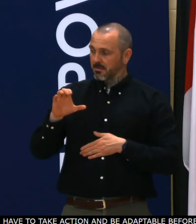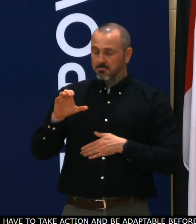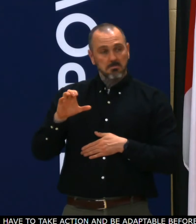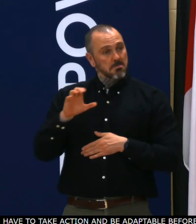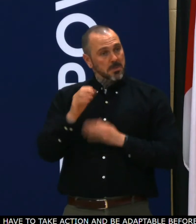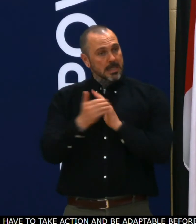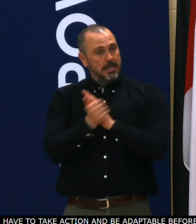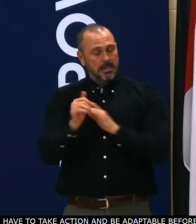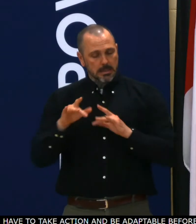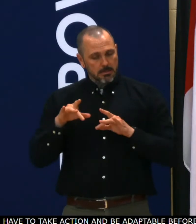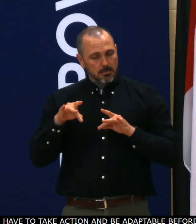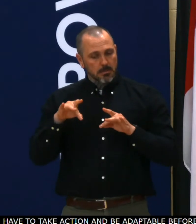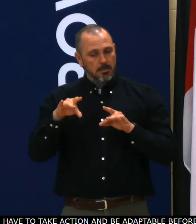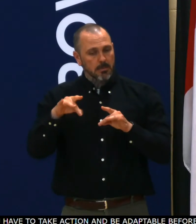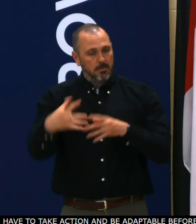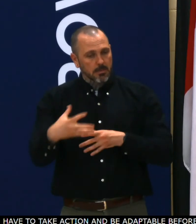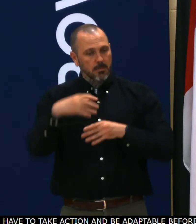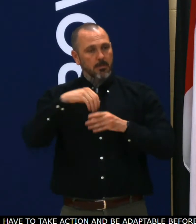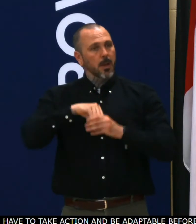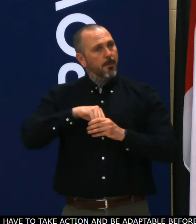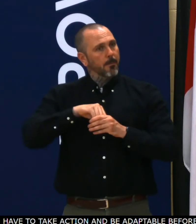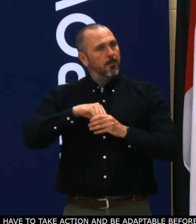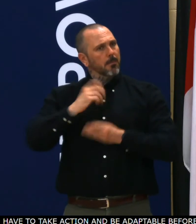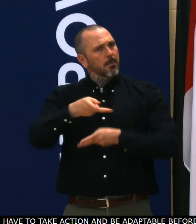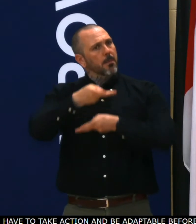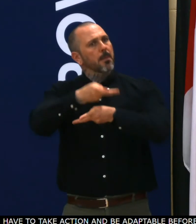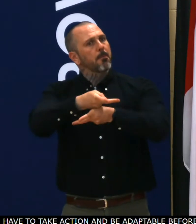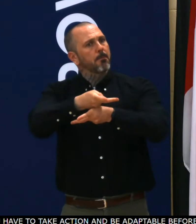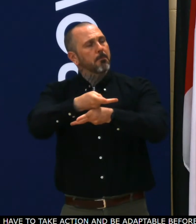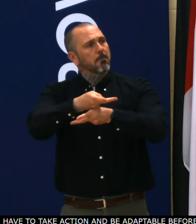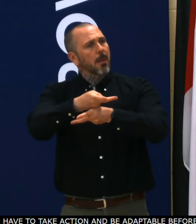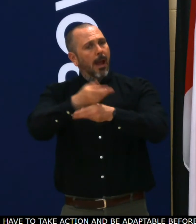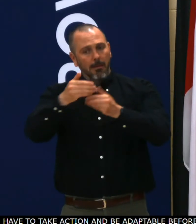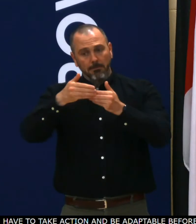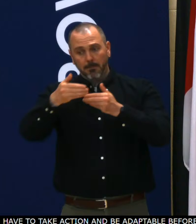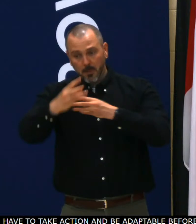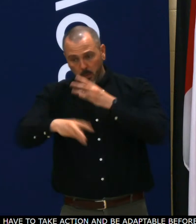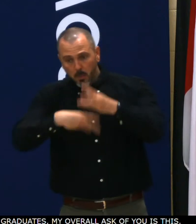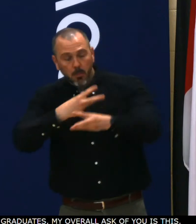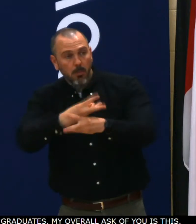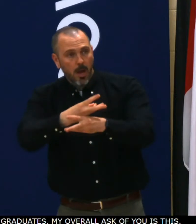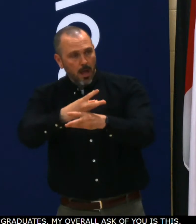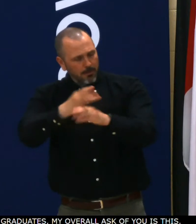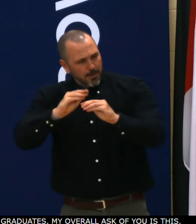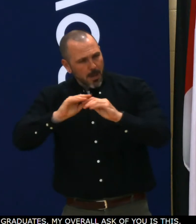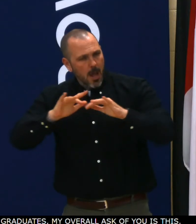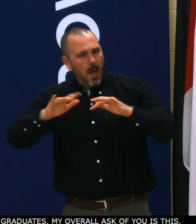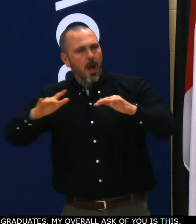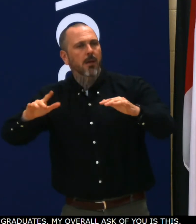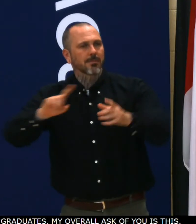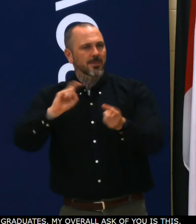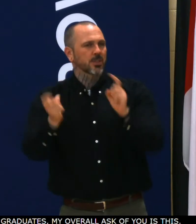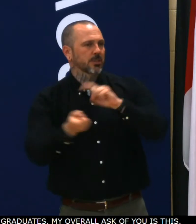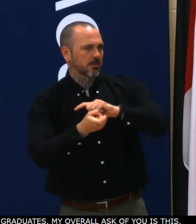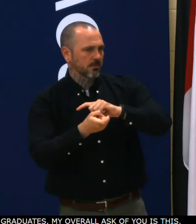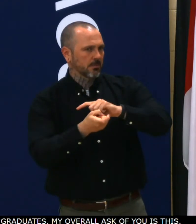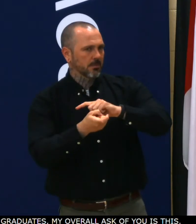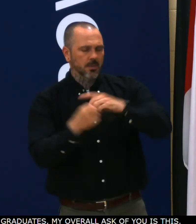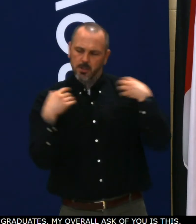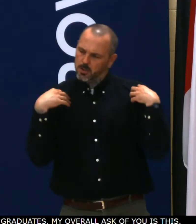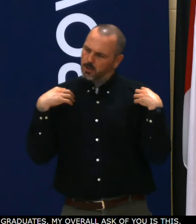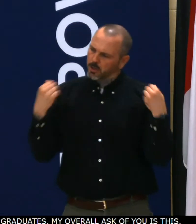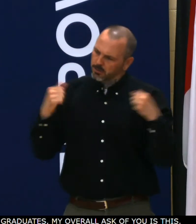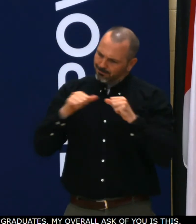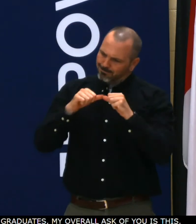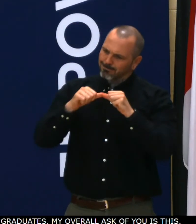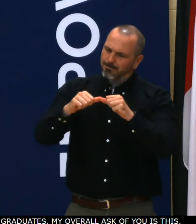studying here at the Kingstec campus into this world of change, and please never stop having the courage to take action and